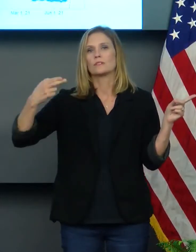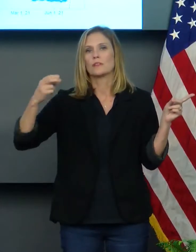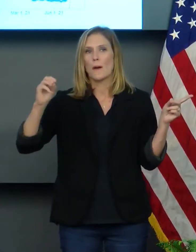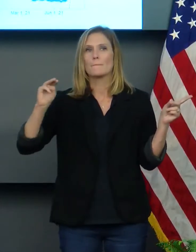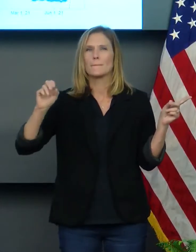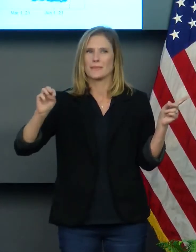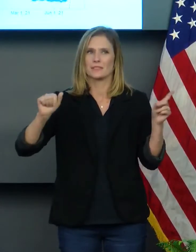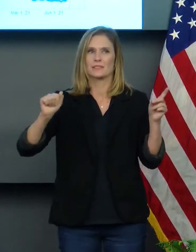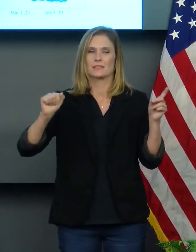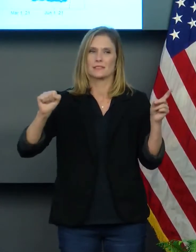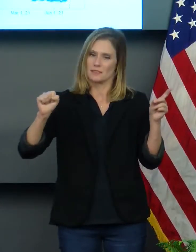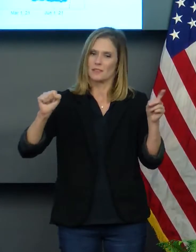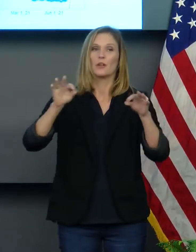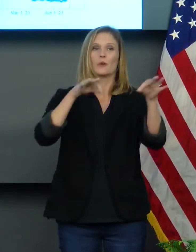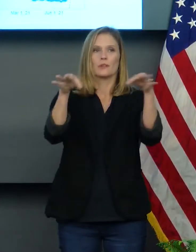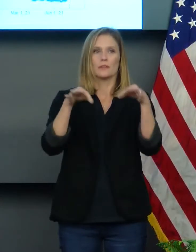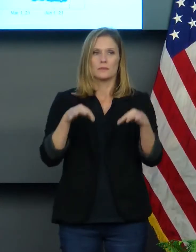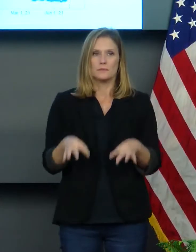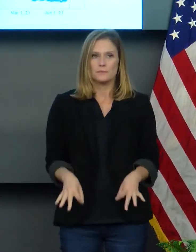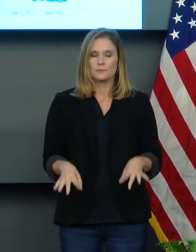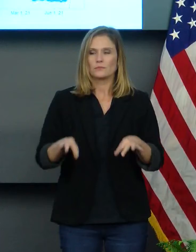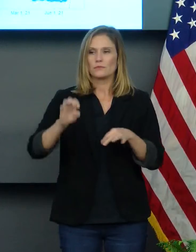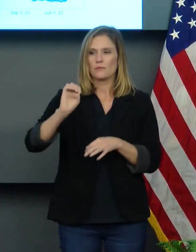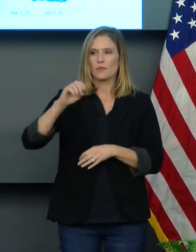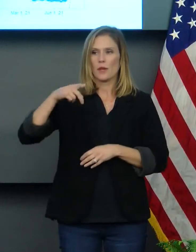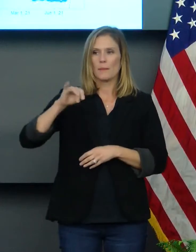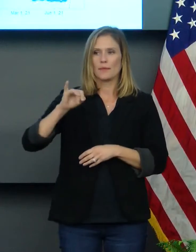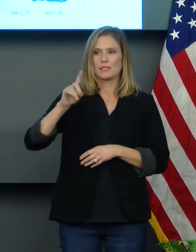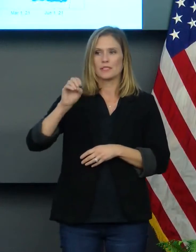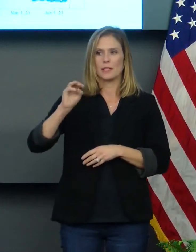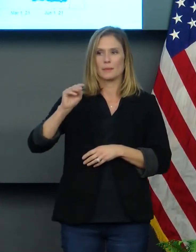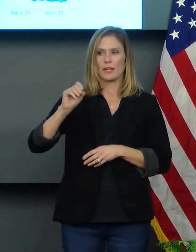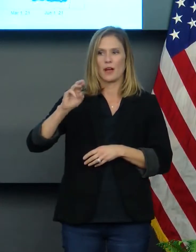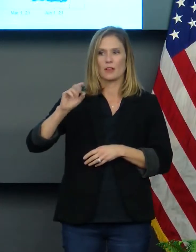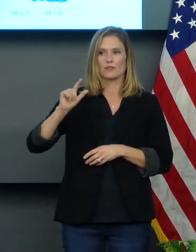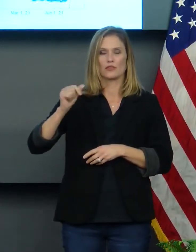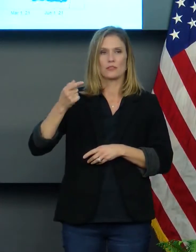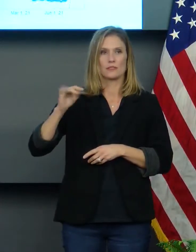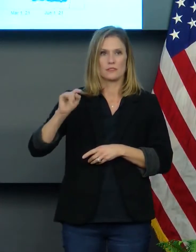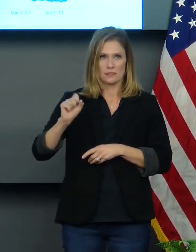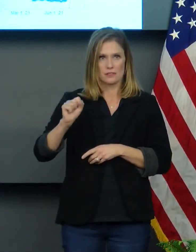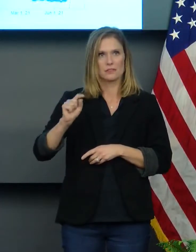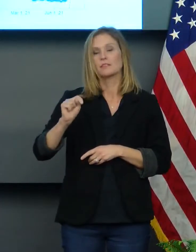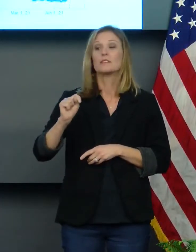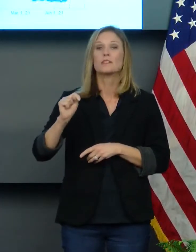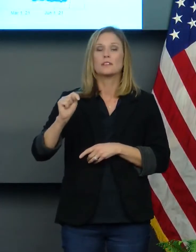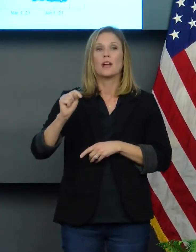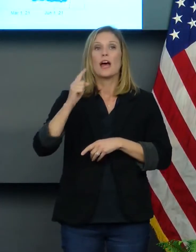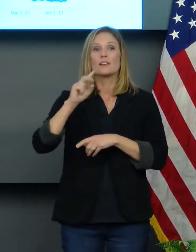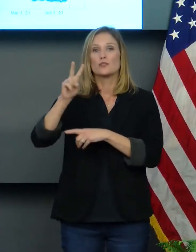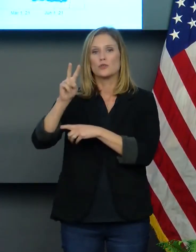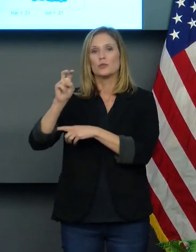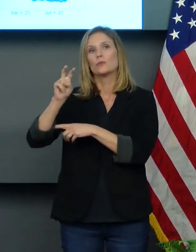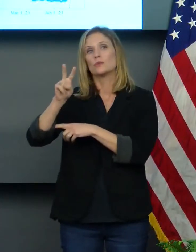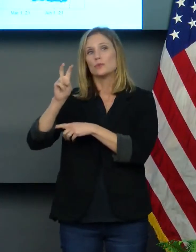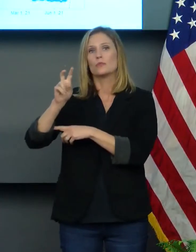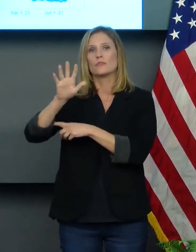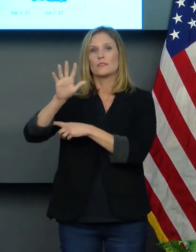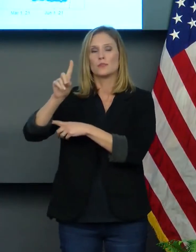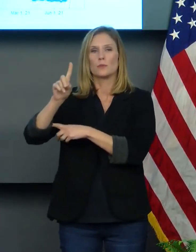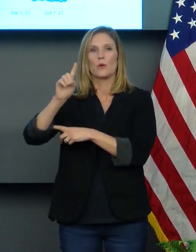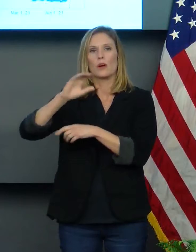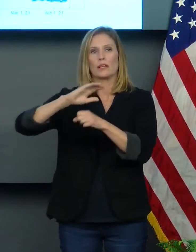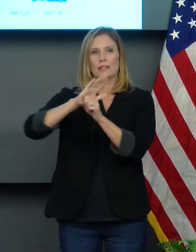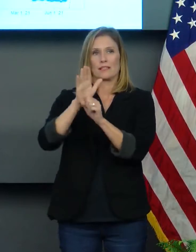Our epidemiologists have tracked 39 major new outbreaks over the past week. attached to 251 associated cases.